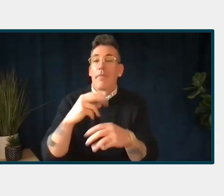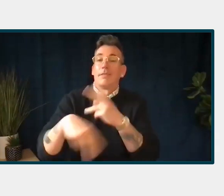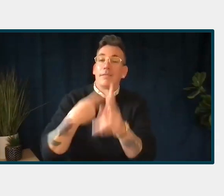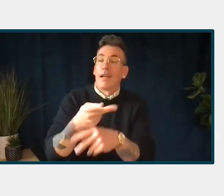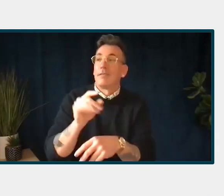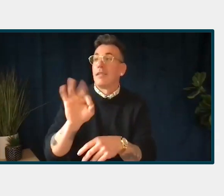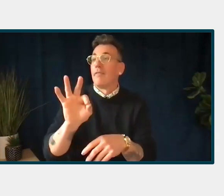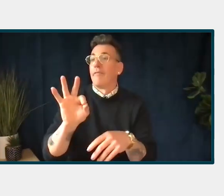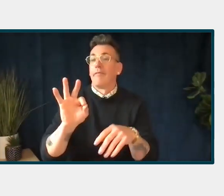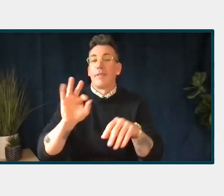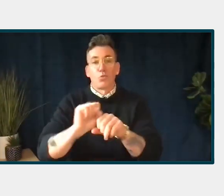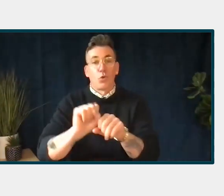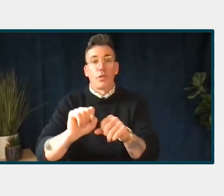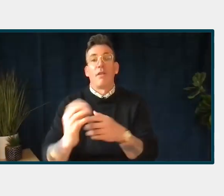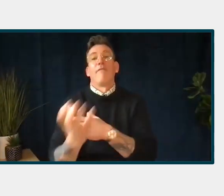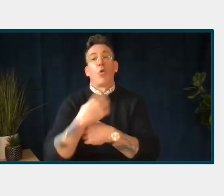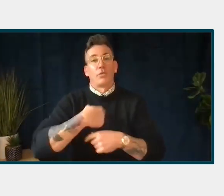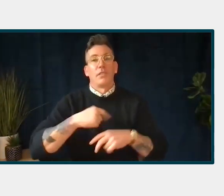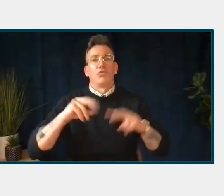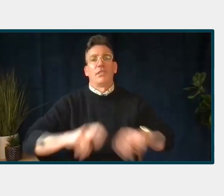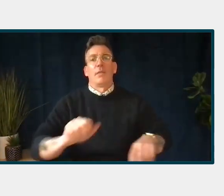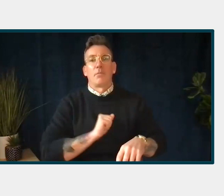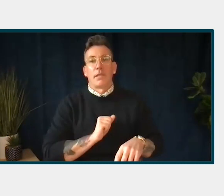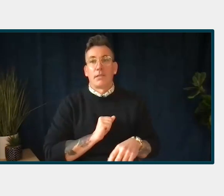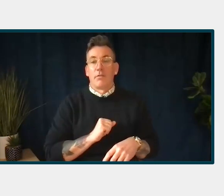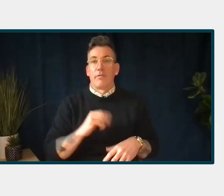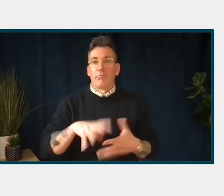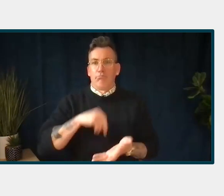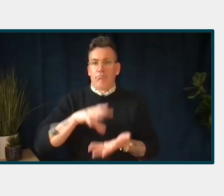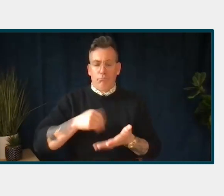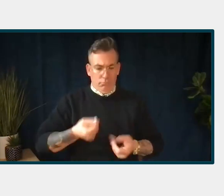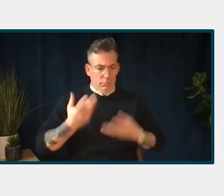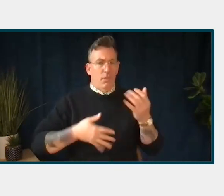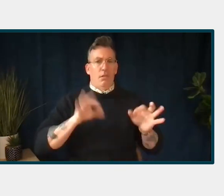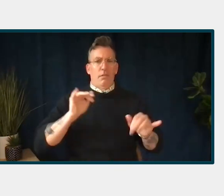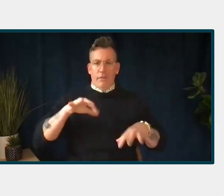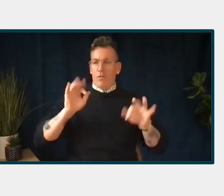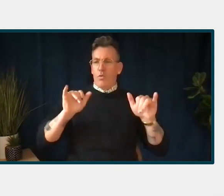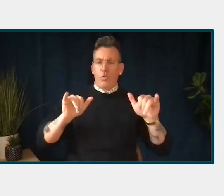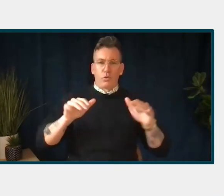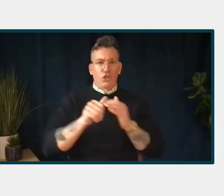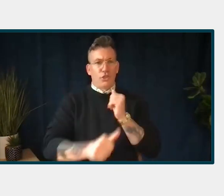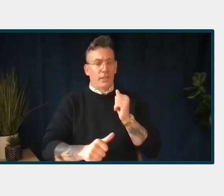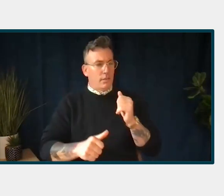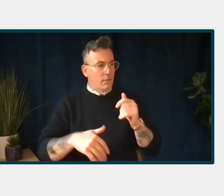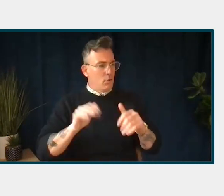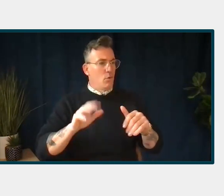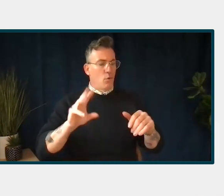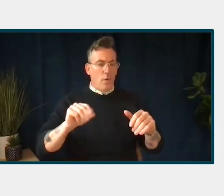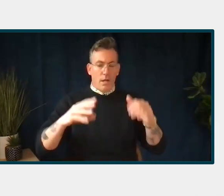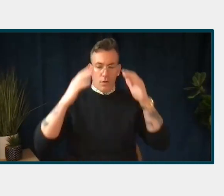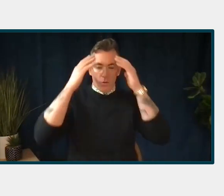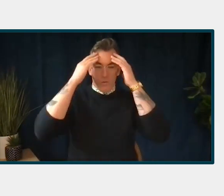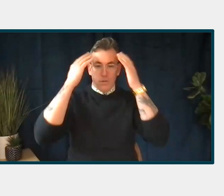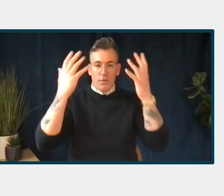So part of this workshop is, this kind of work involves me doing my own self-analysis and unpacking and seeing